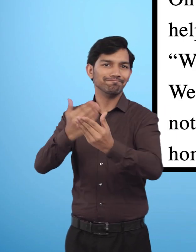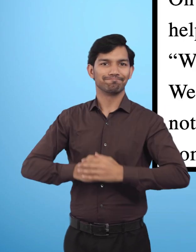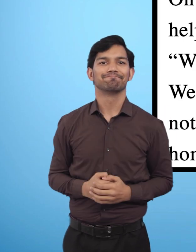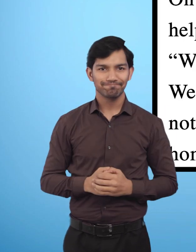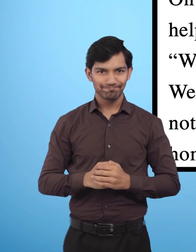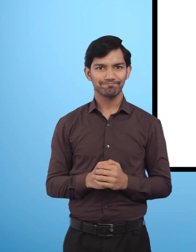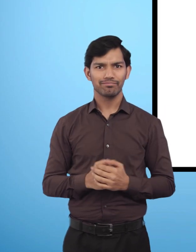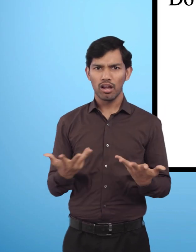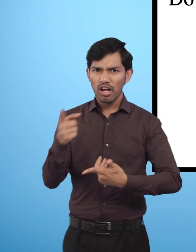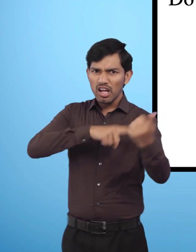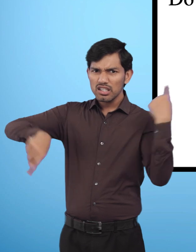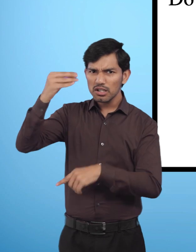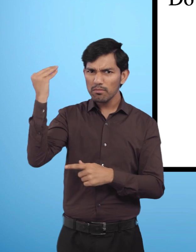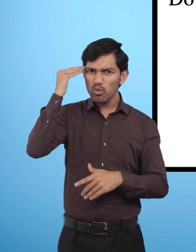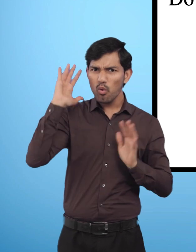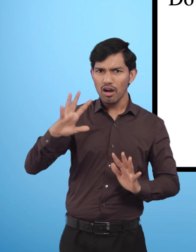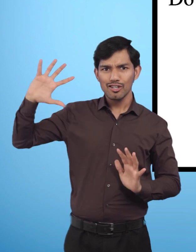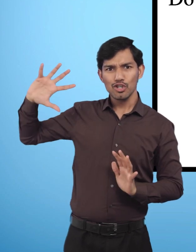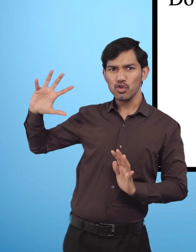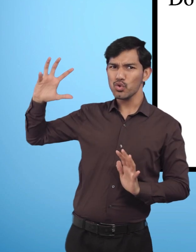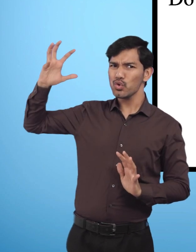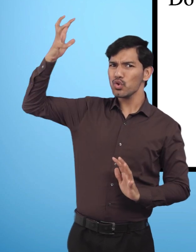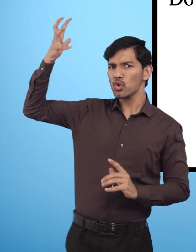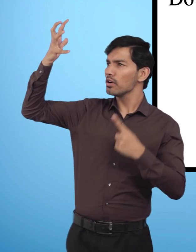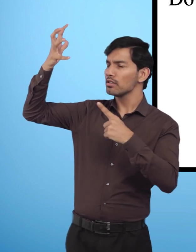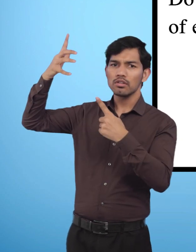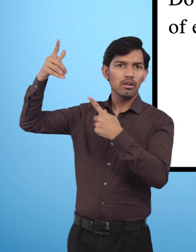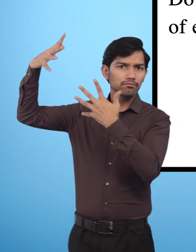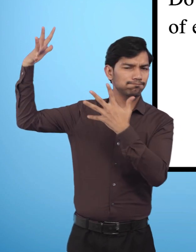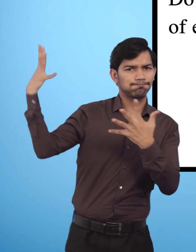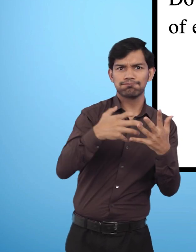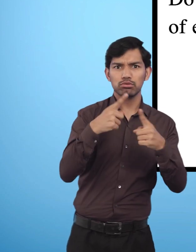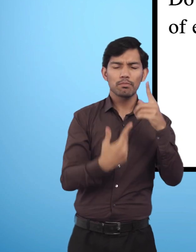home. Do you know that sun is the main source of energy on earth?